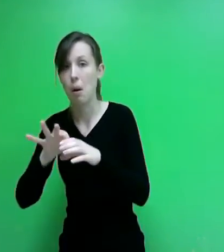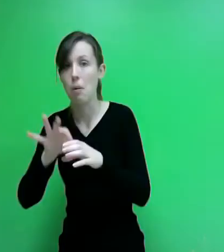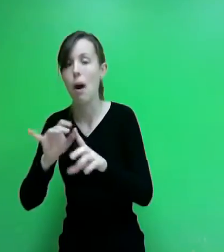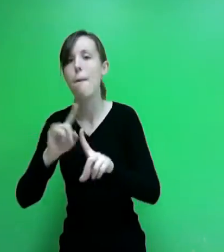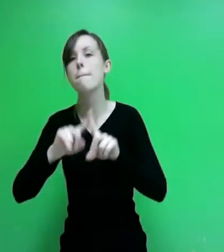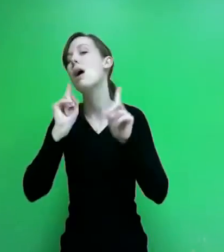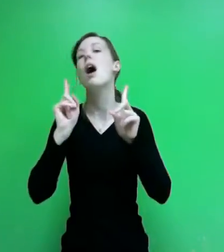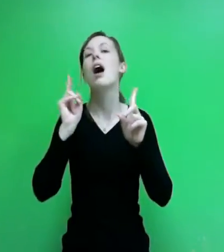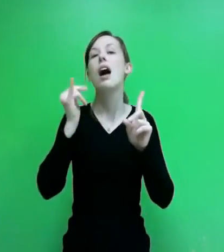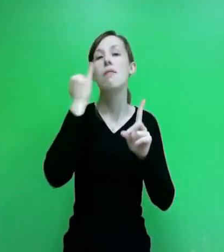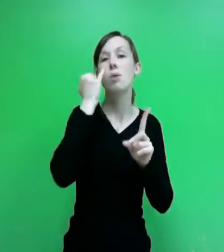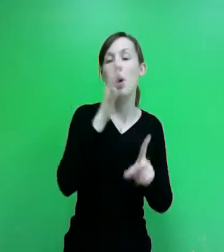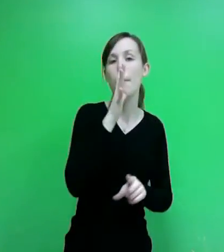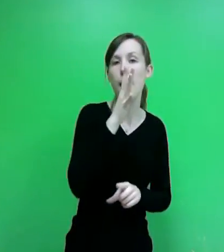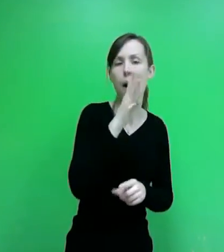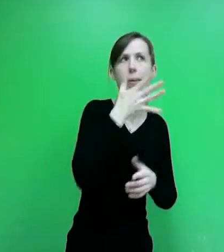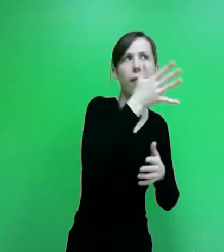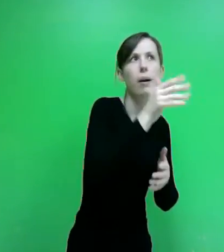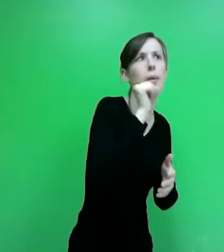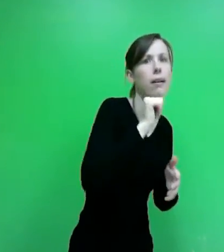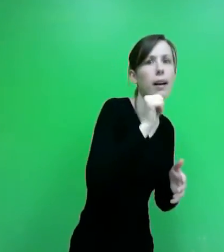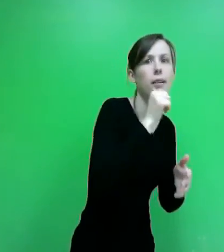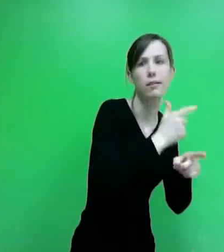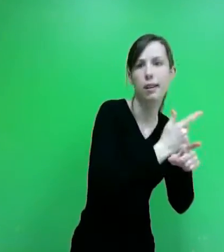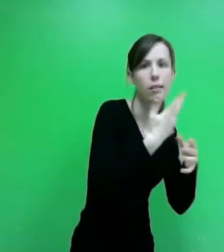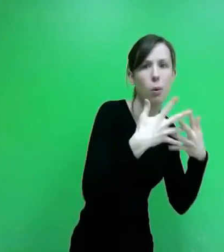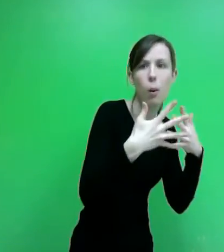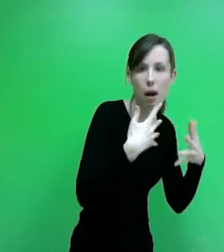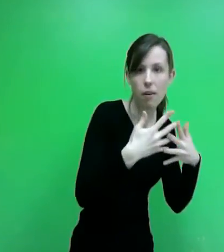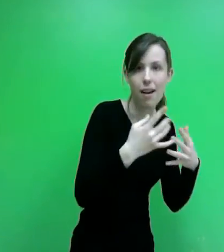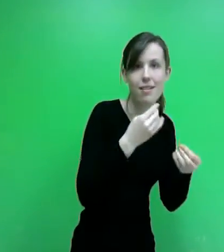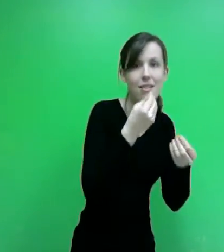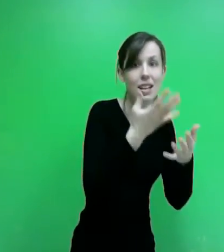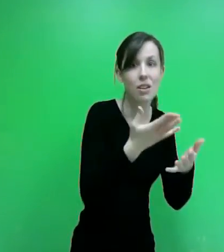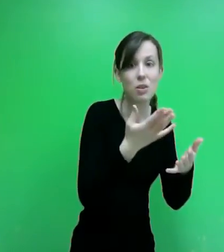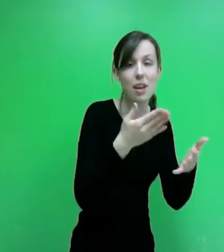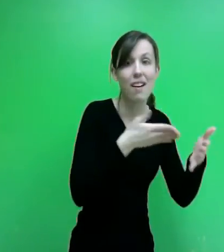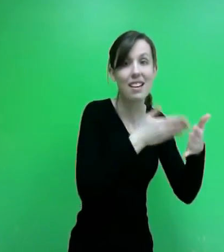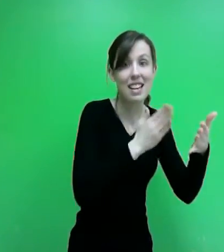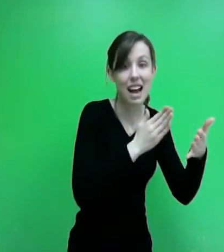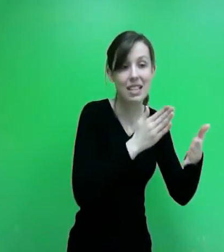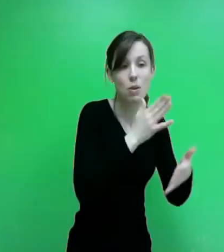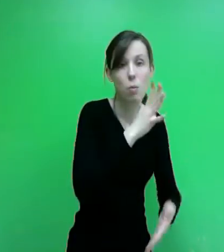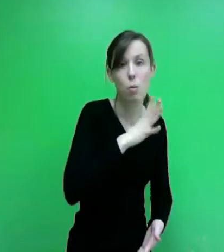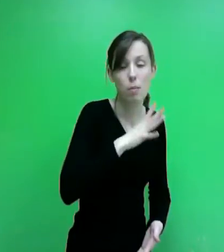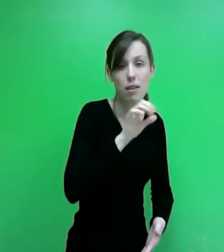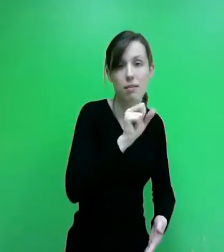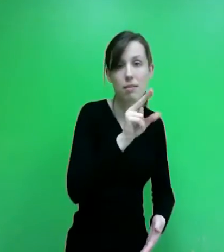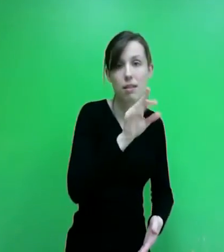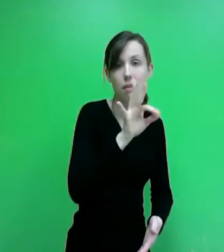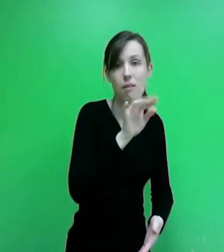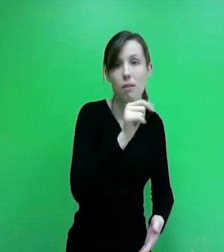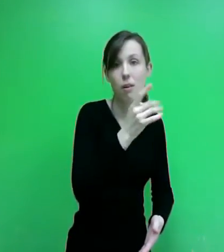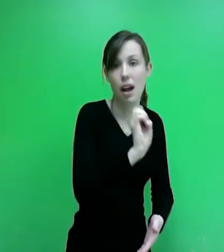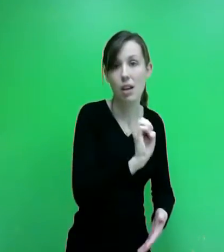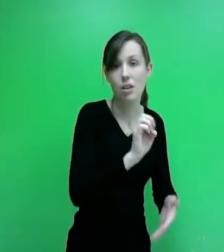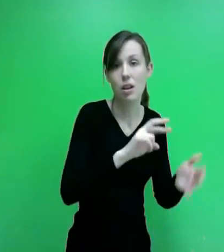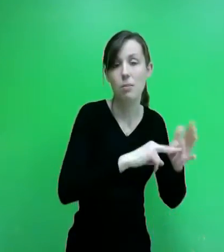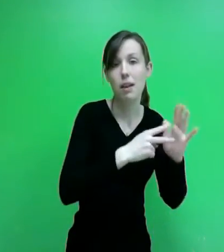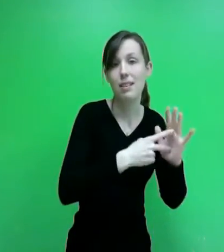If your mom, your grandma, your aunt, your sister, whoever tells you they are against women's suffrage, they are basically telling you that